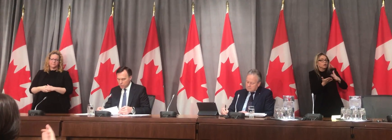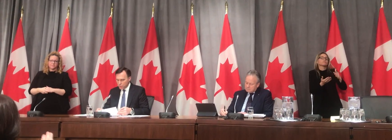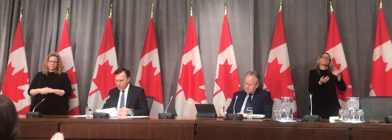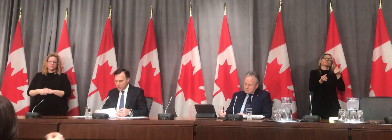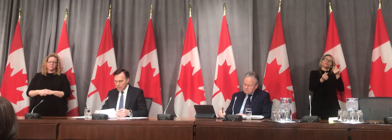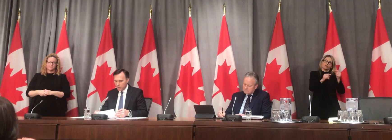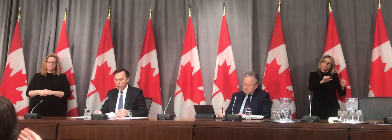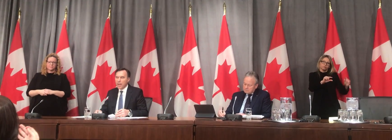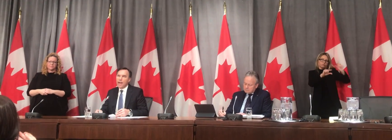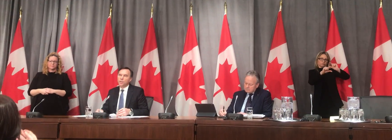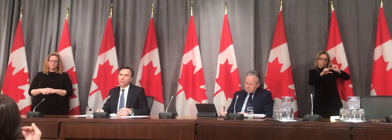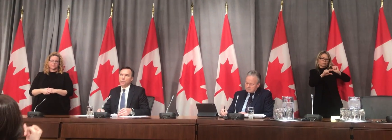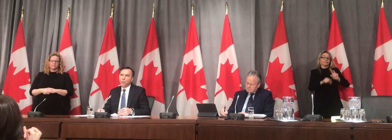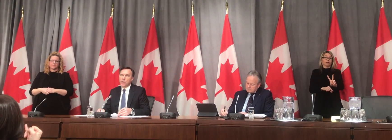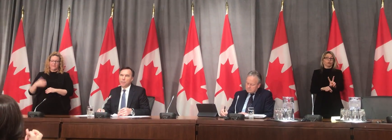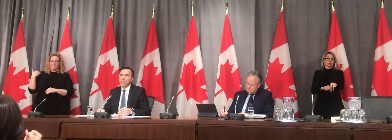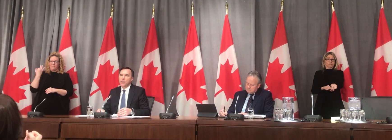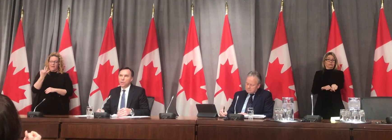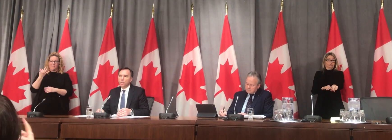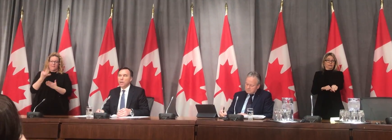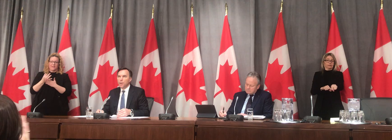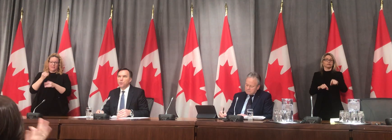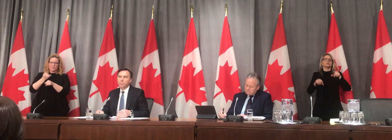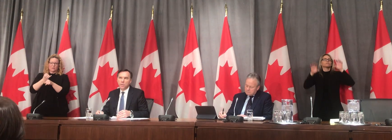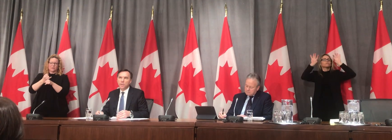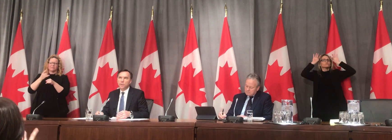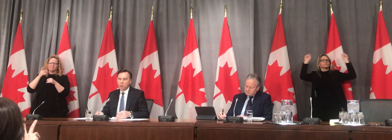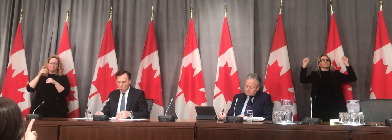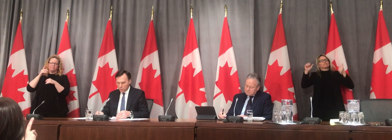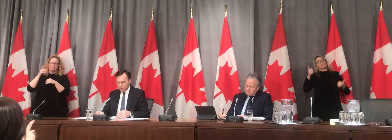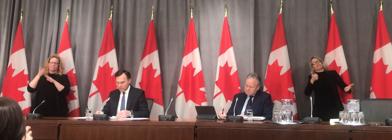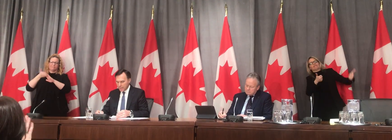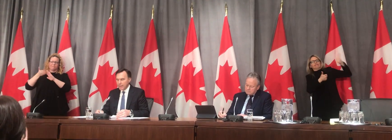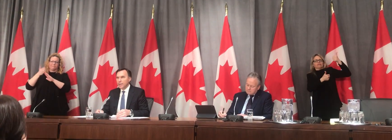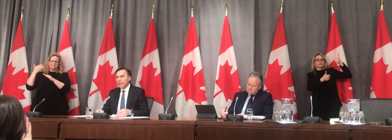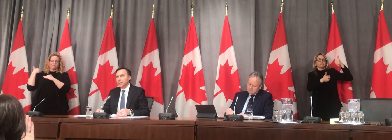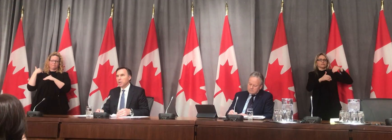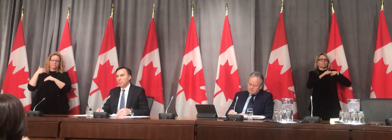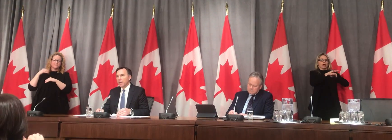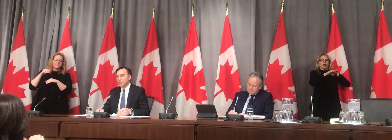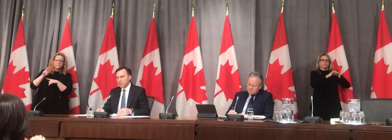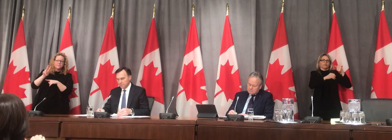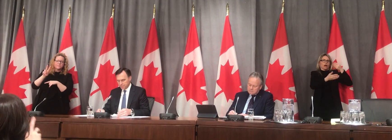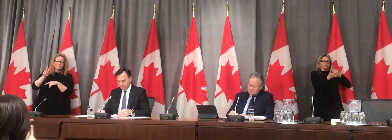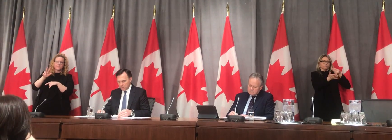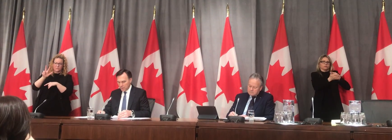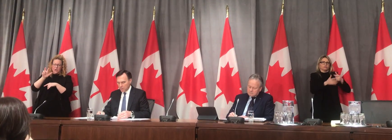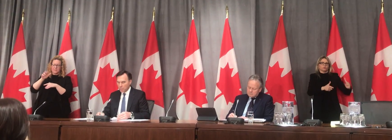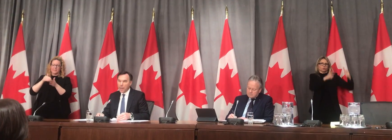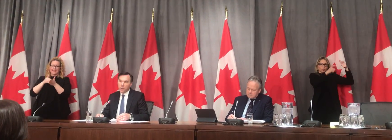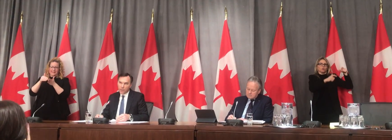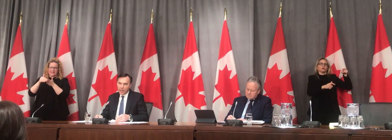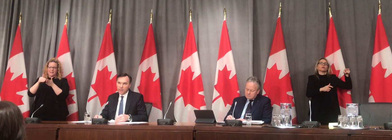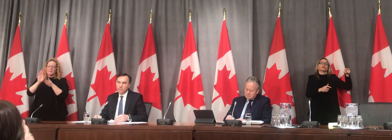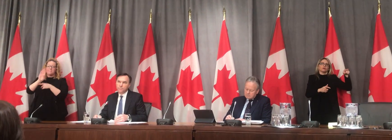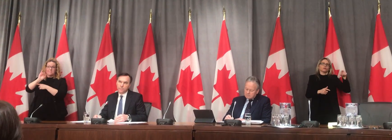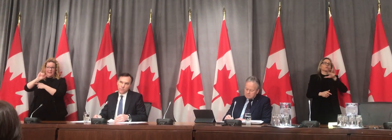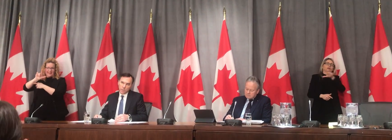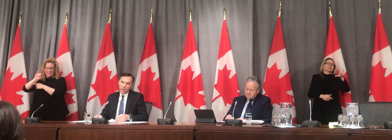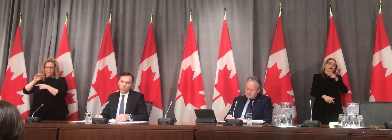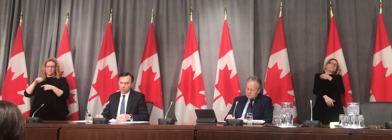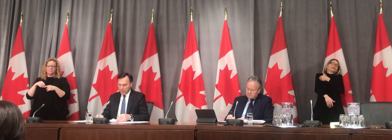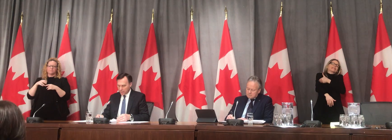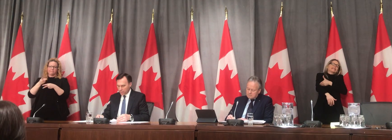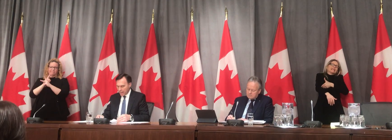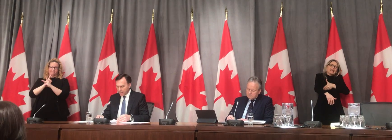Financial Institutions took action to free up $300 billion in lending capacity. The Bank of Canada,